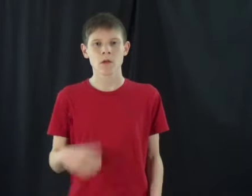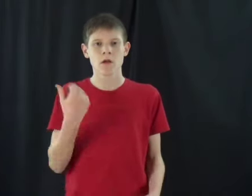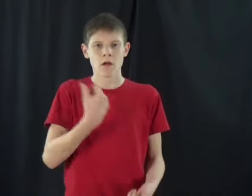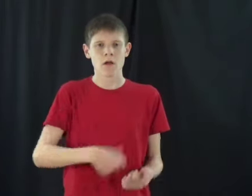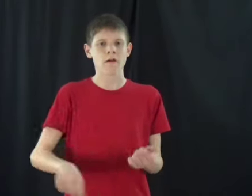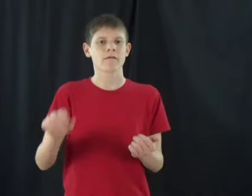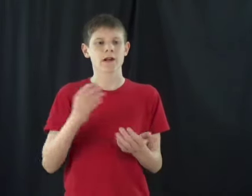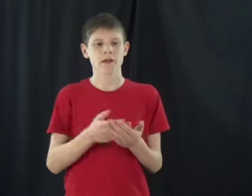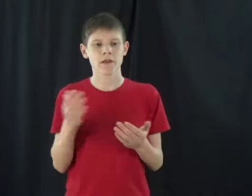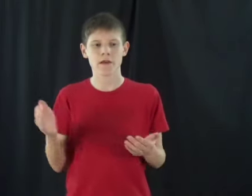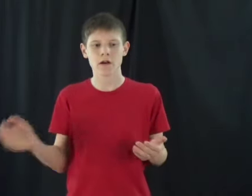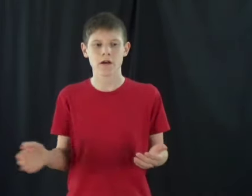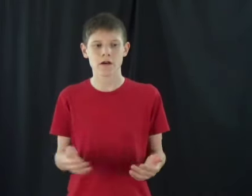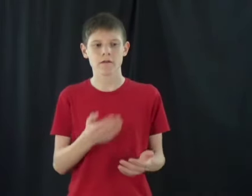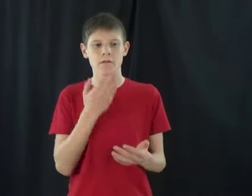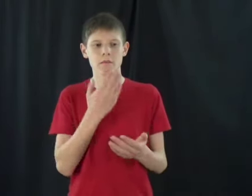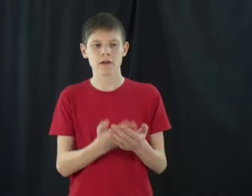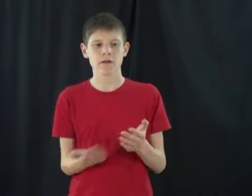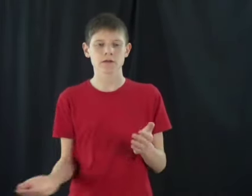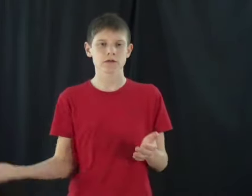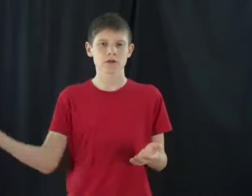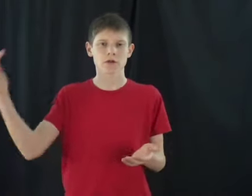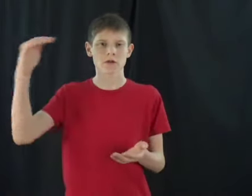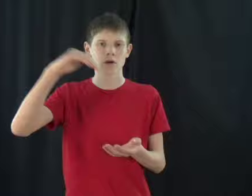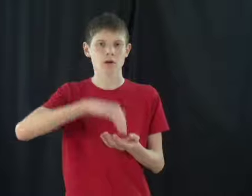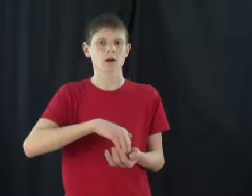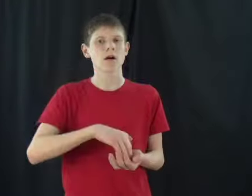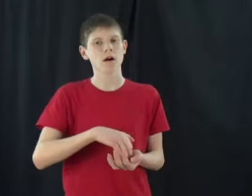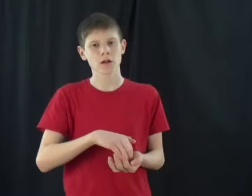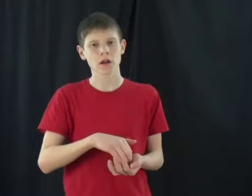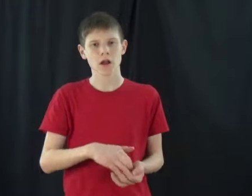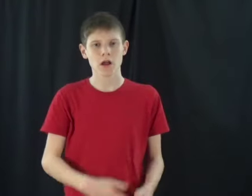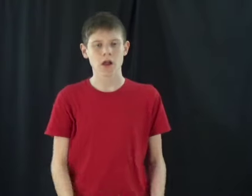If anything could ever be this good again